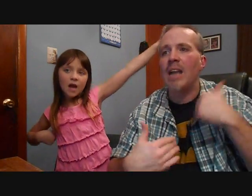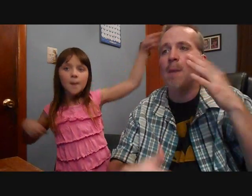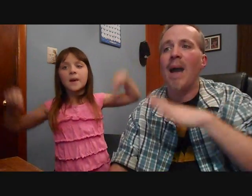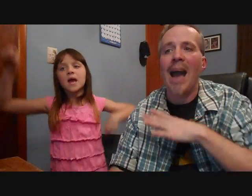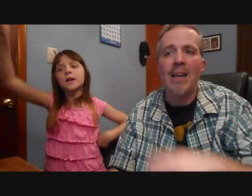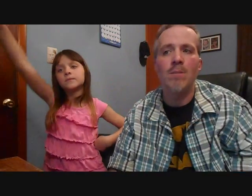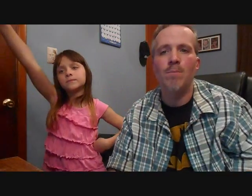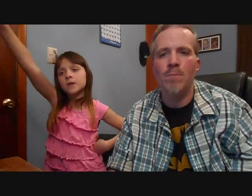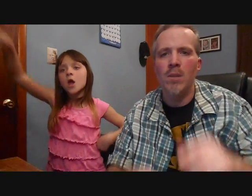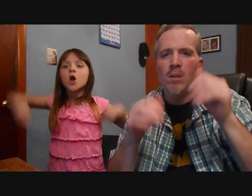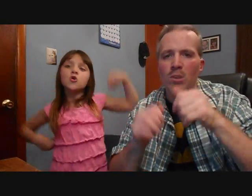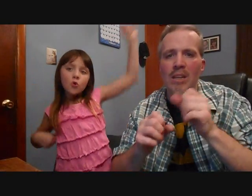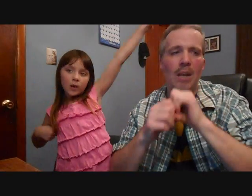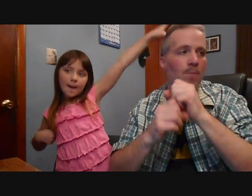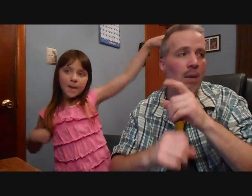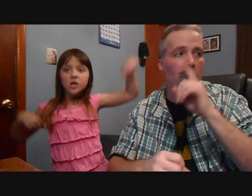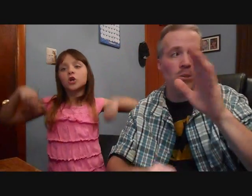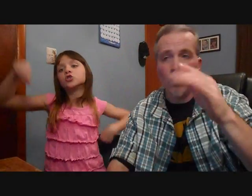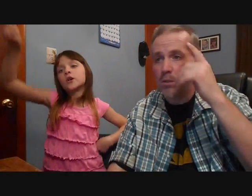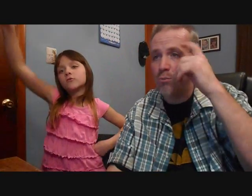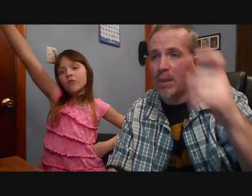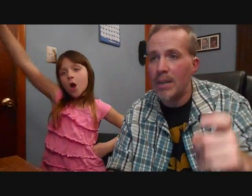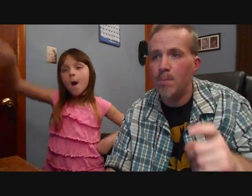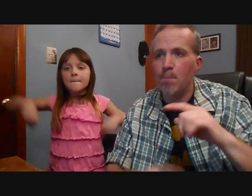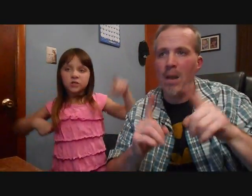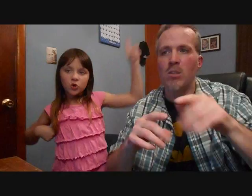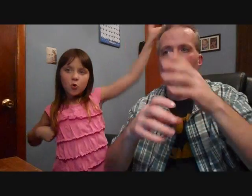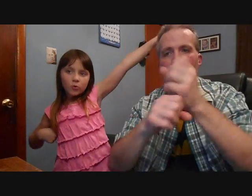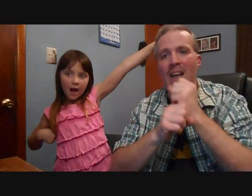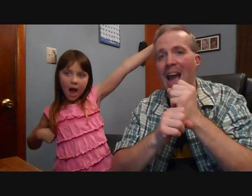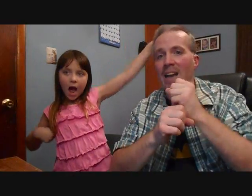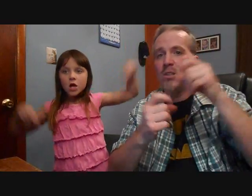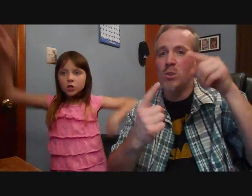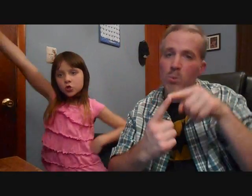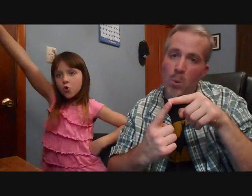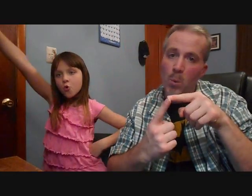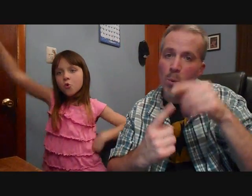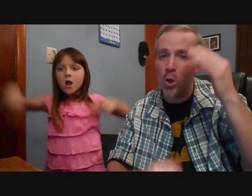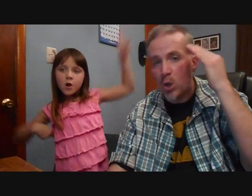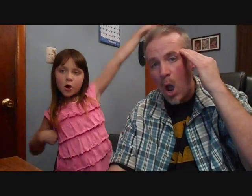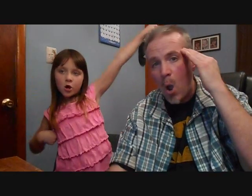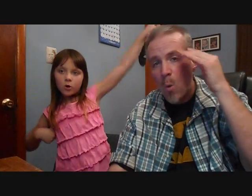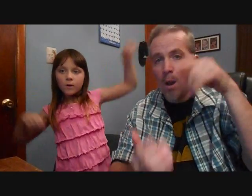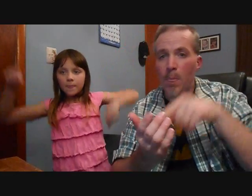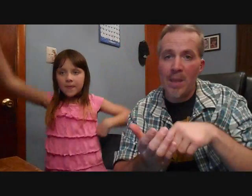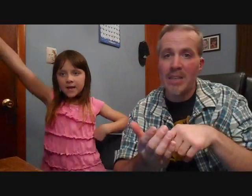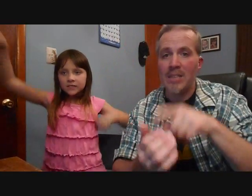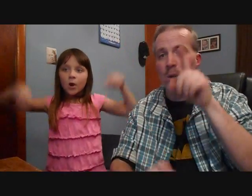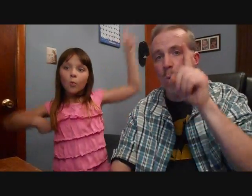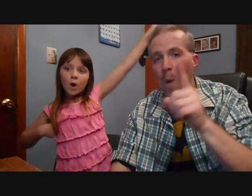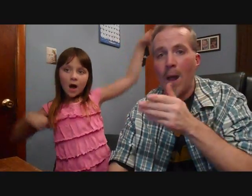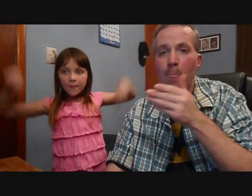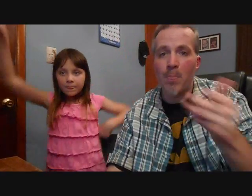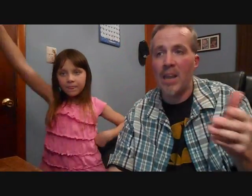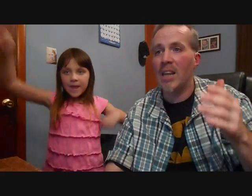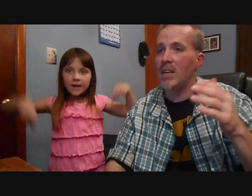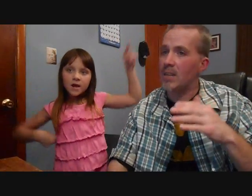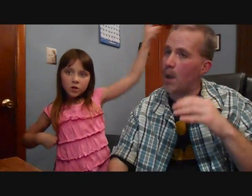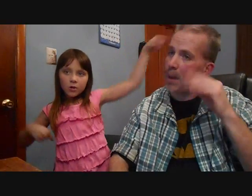Young Man You can make brilliant dreams But you've got to know this one thing Young